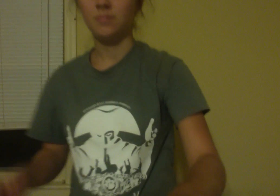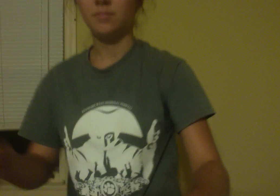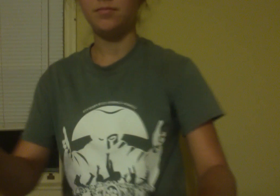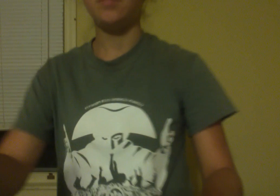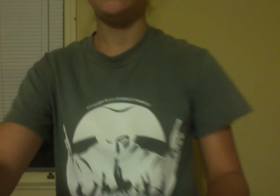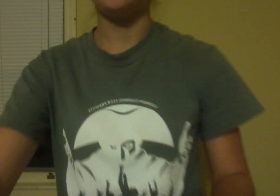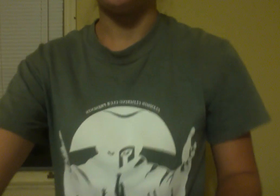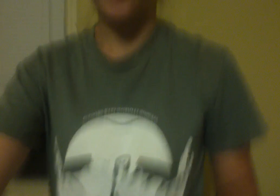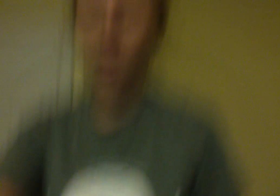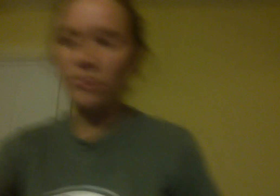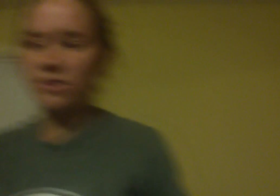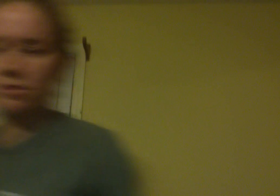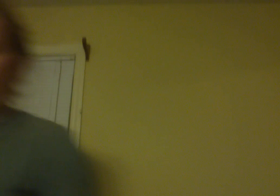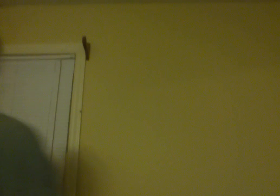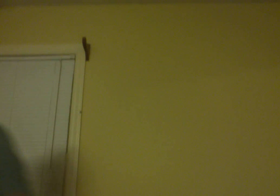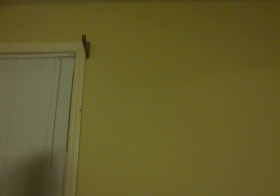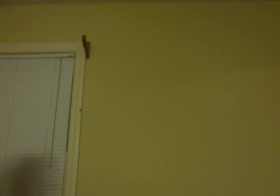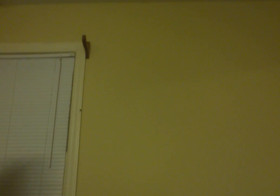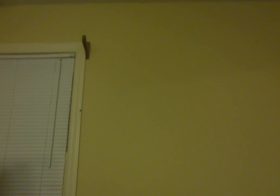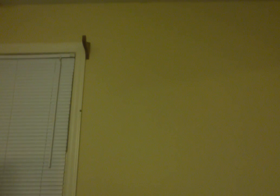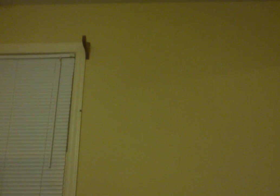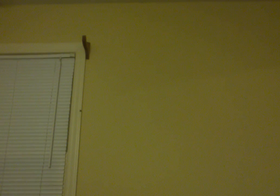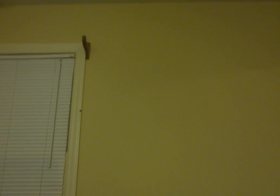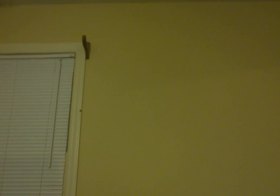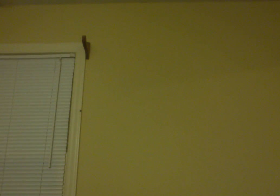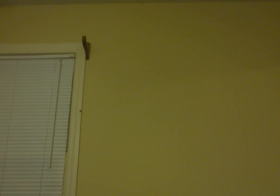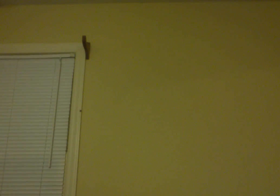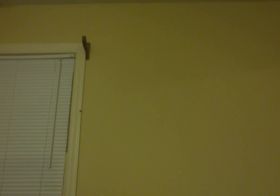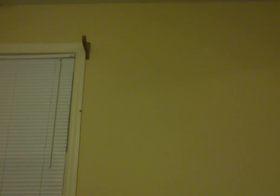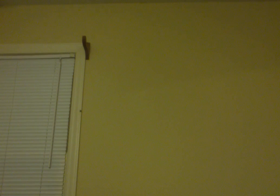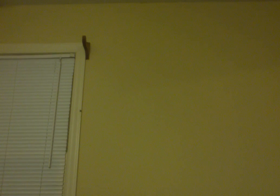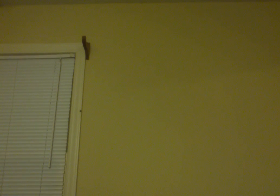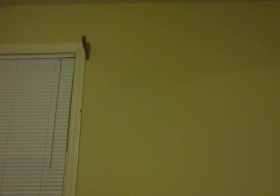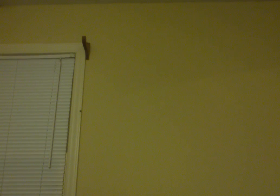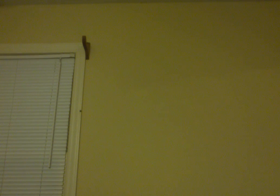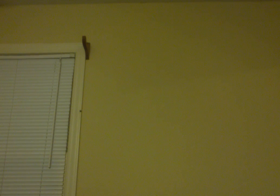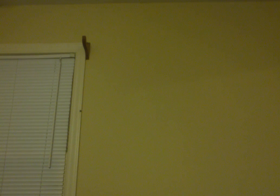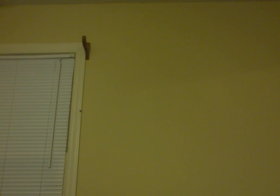Well, that was 19 minutes of screaming